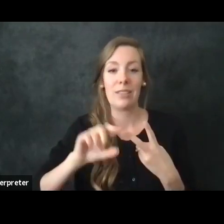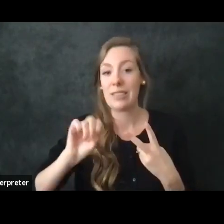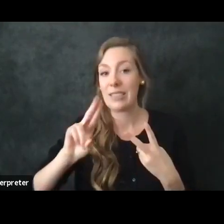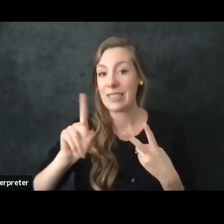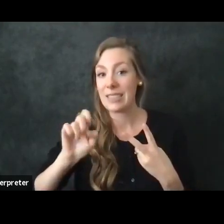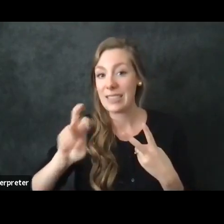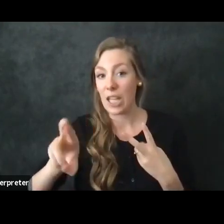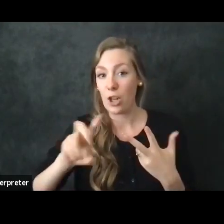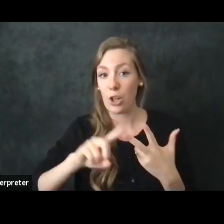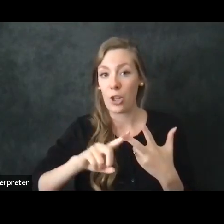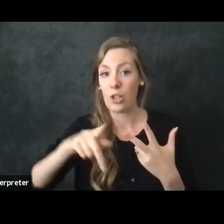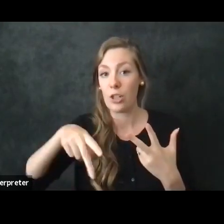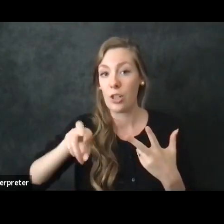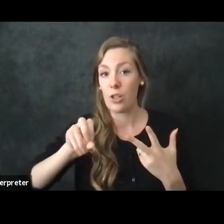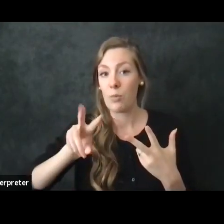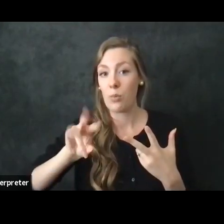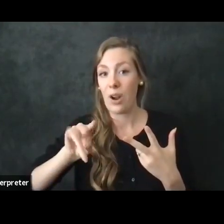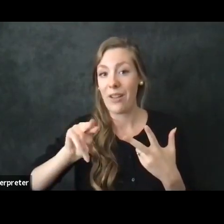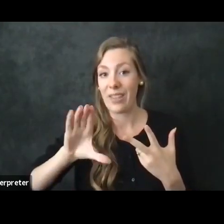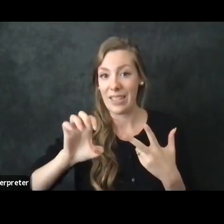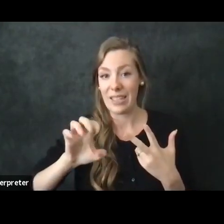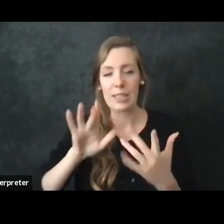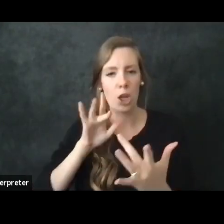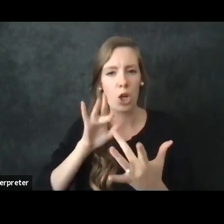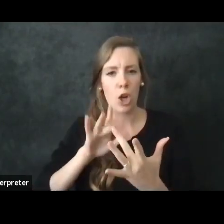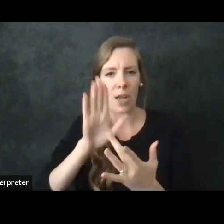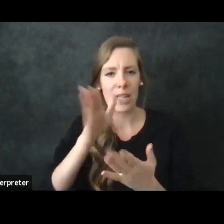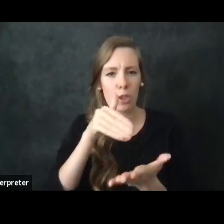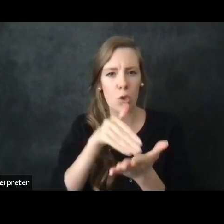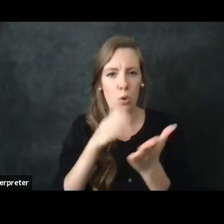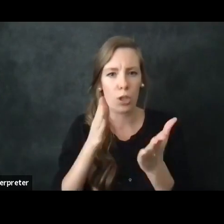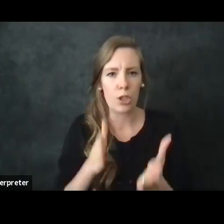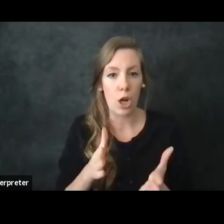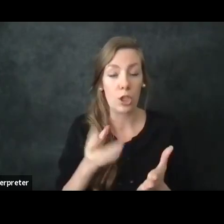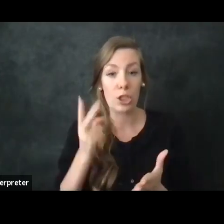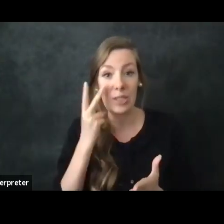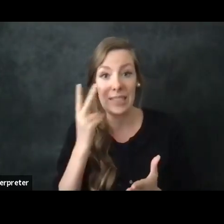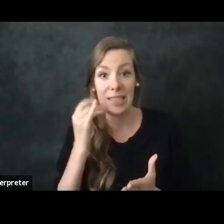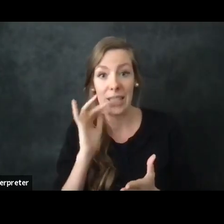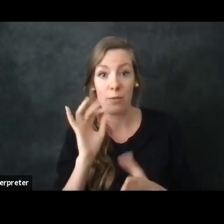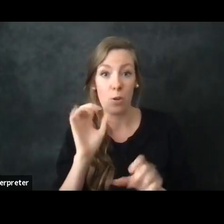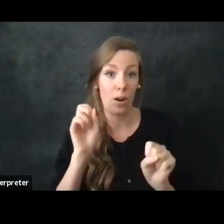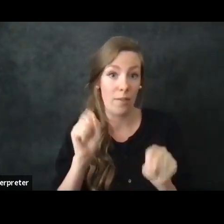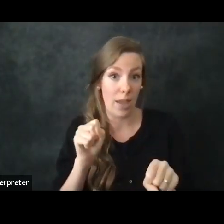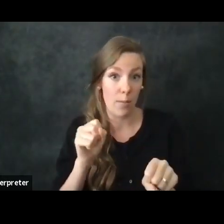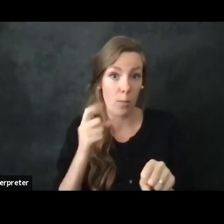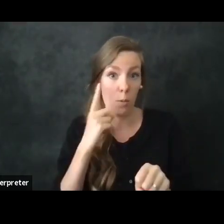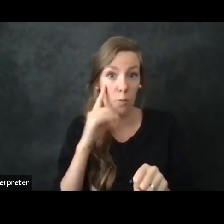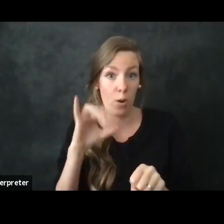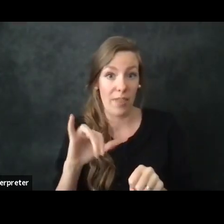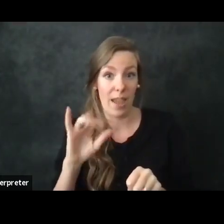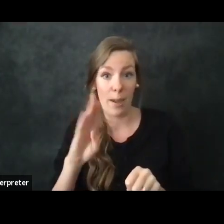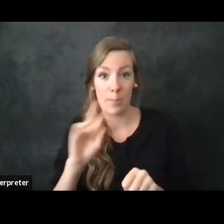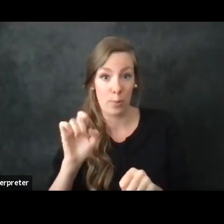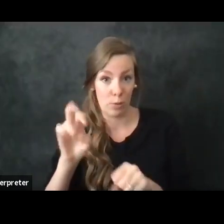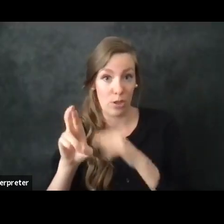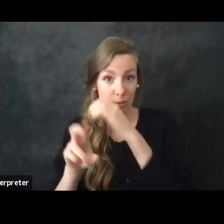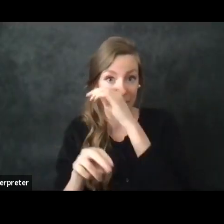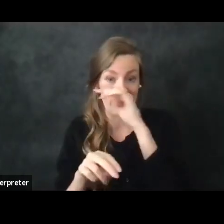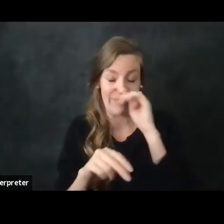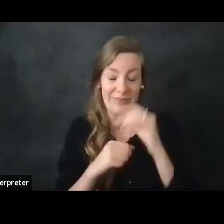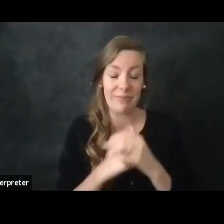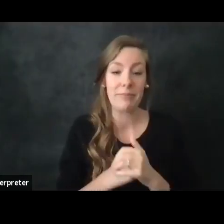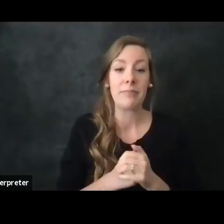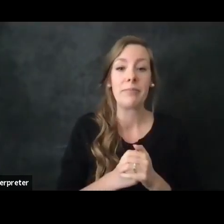encouraging you to contact your primary care physician to determine whether you are eligible for a booster and to go ahead and make an appointment.